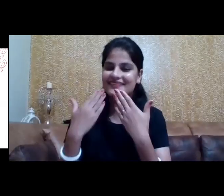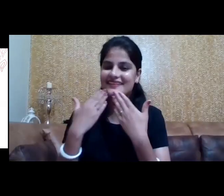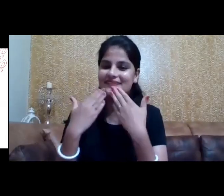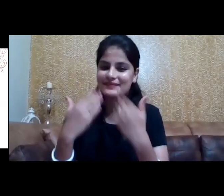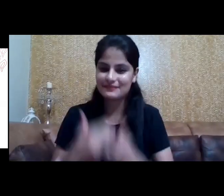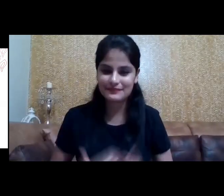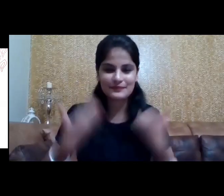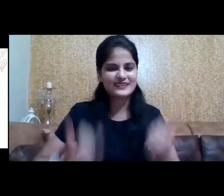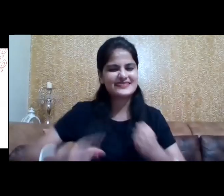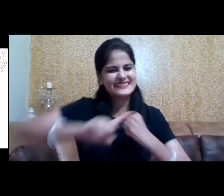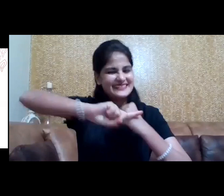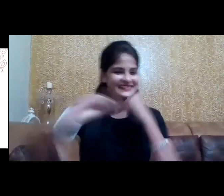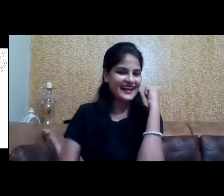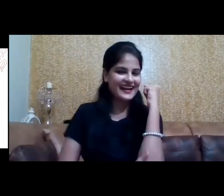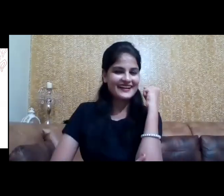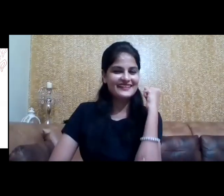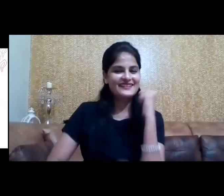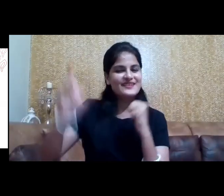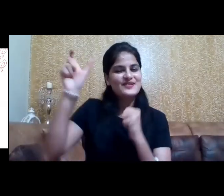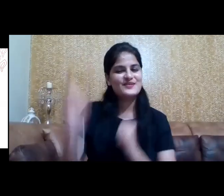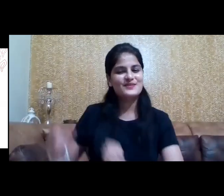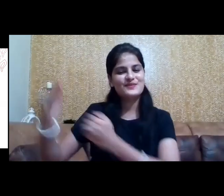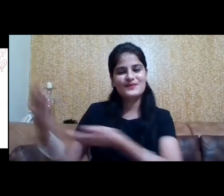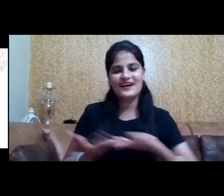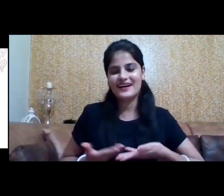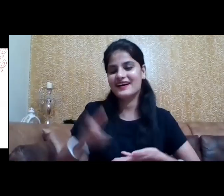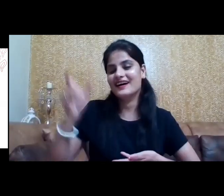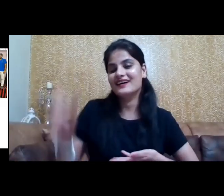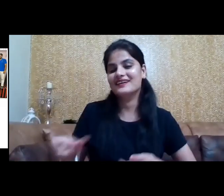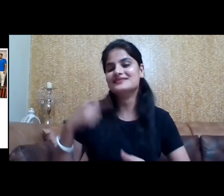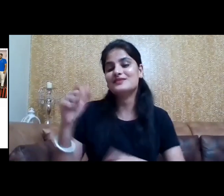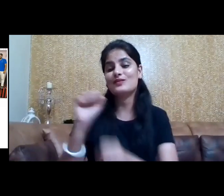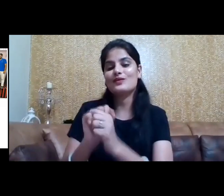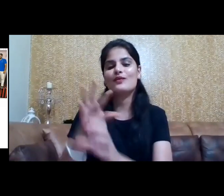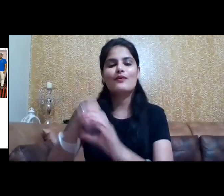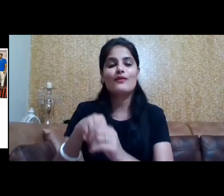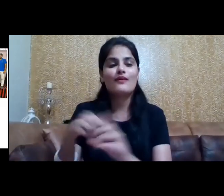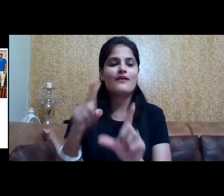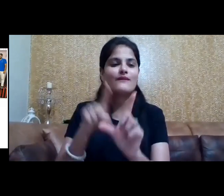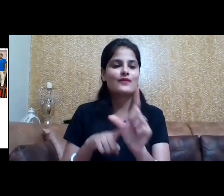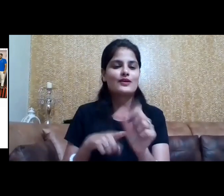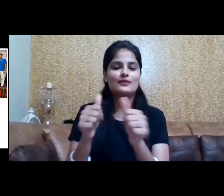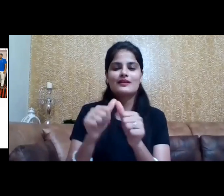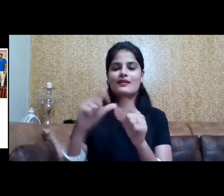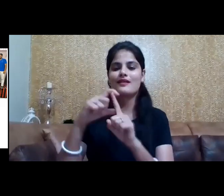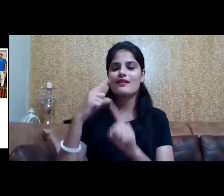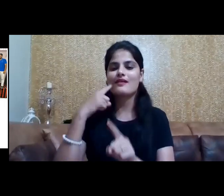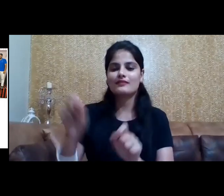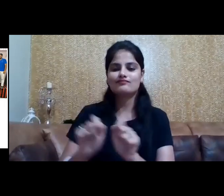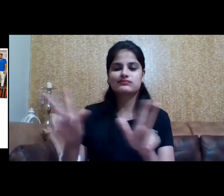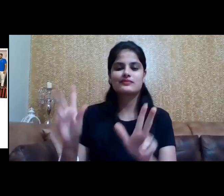Wonderful. Thank you so much, Mr. Sunil. And now our last partner, who I would like to welcome